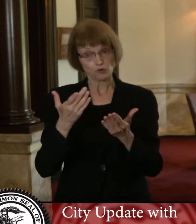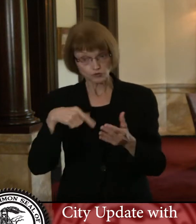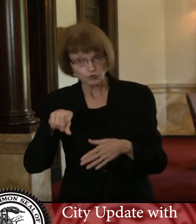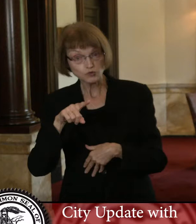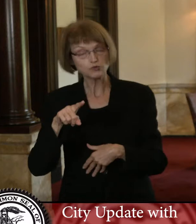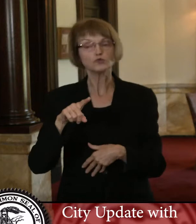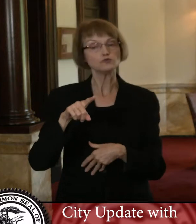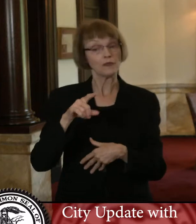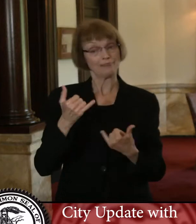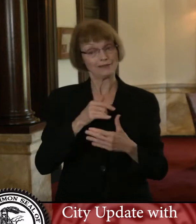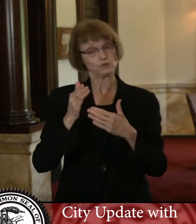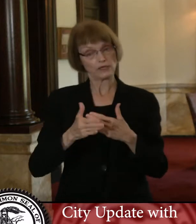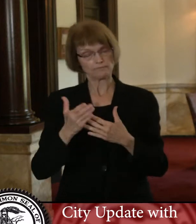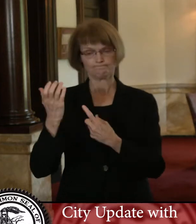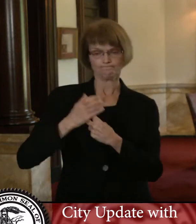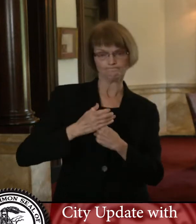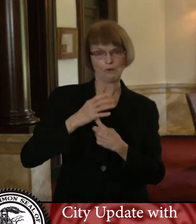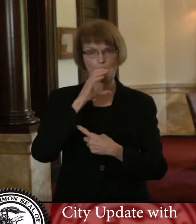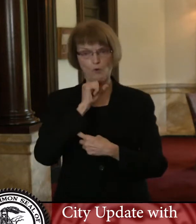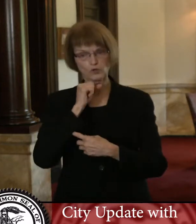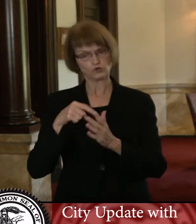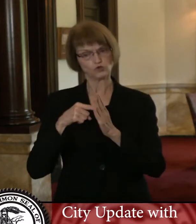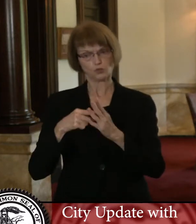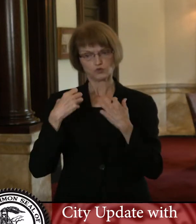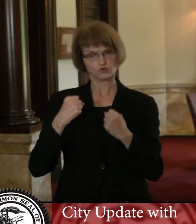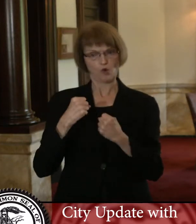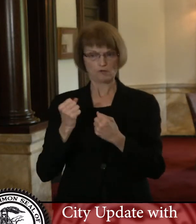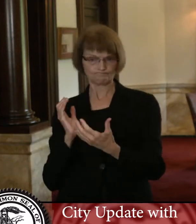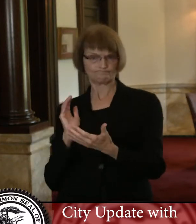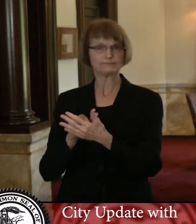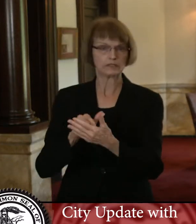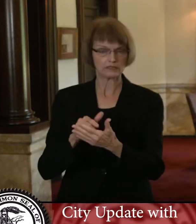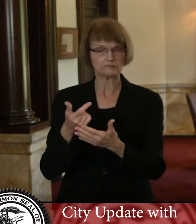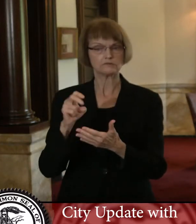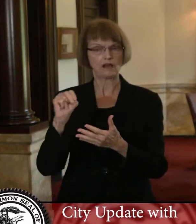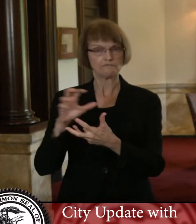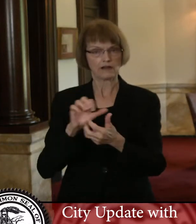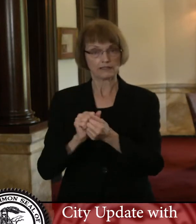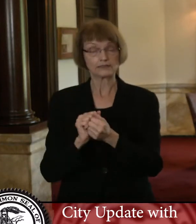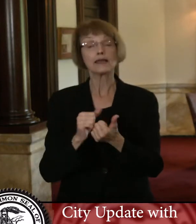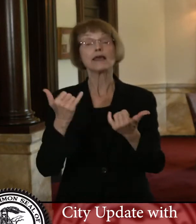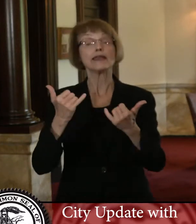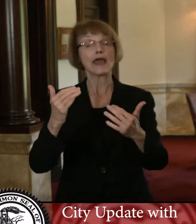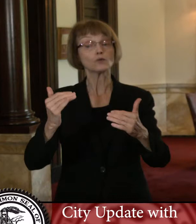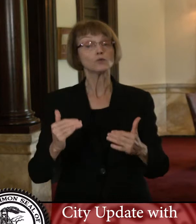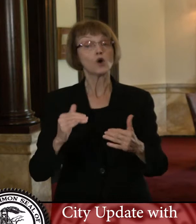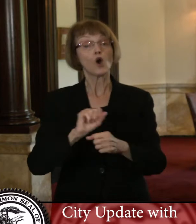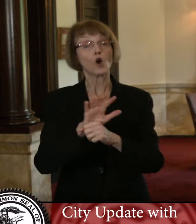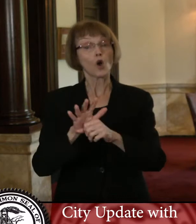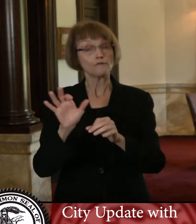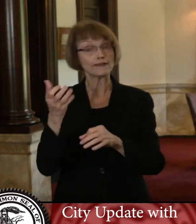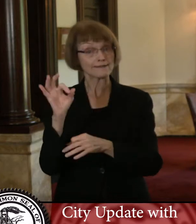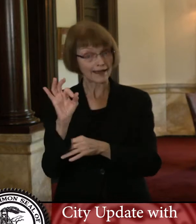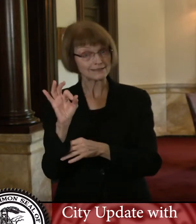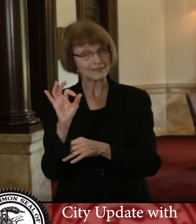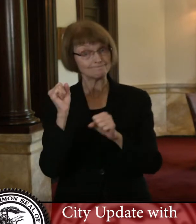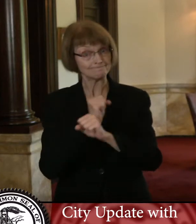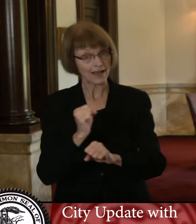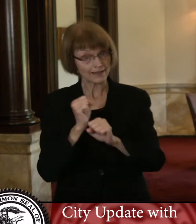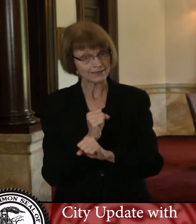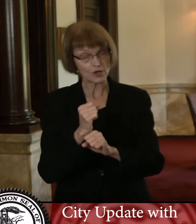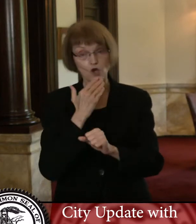movement for gun safety is strong. Let's talk about our efforts to fight COVID-19. We do have some good news.